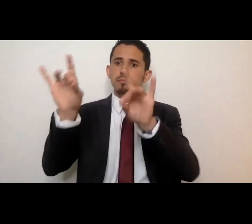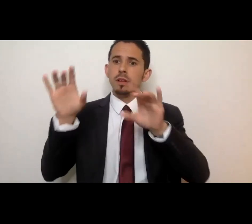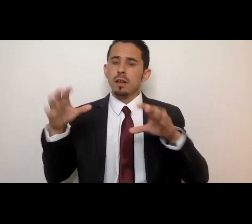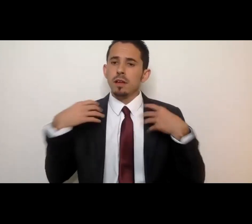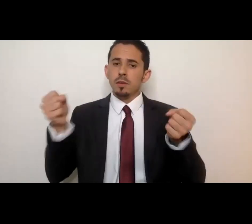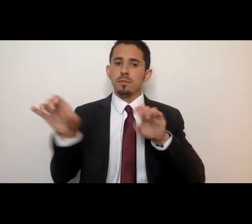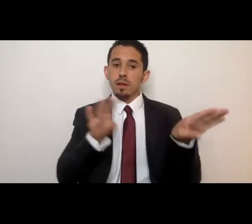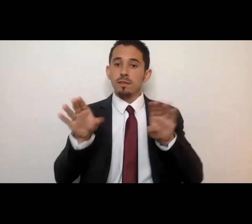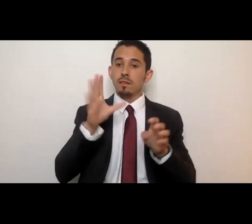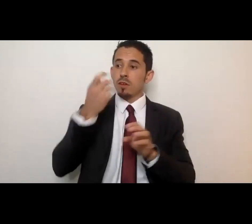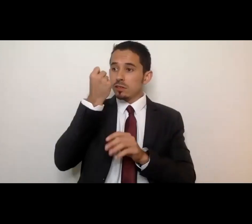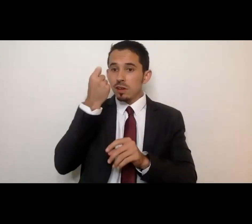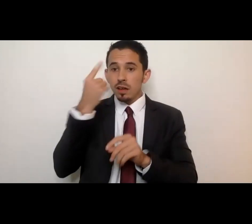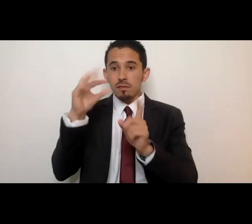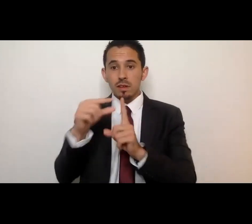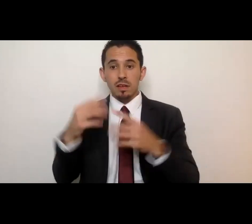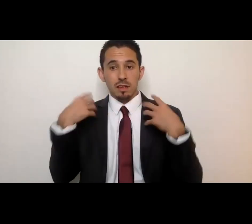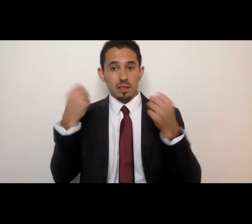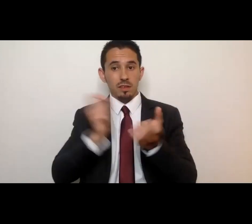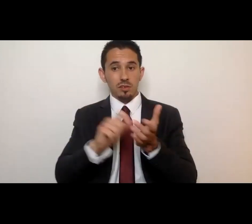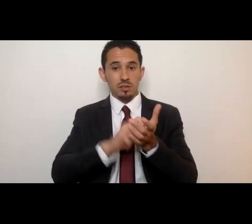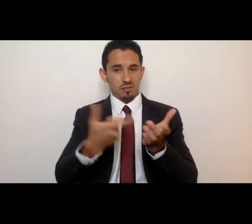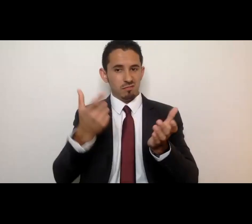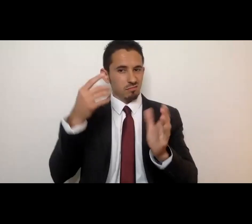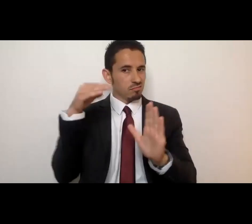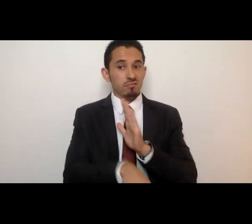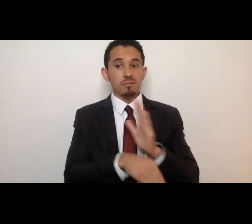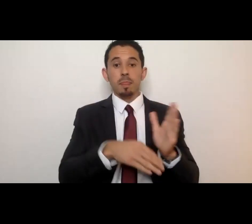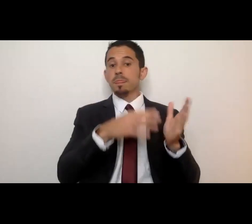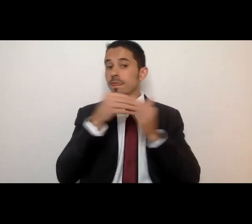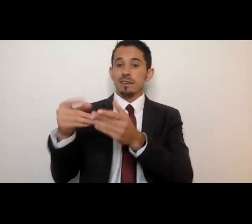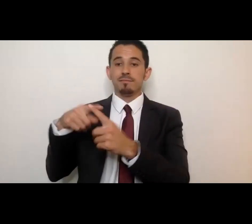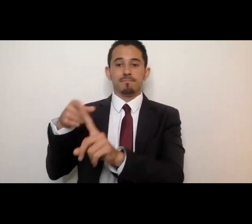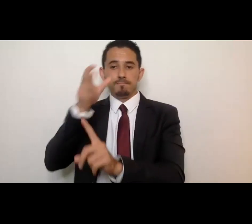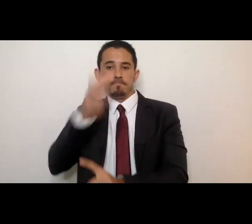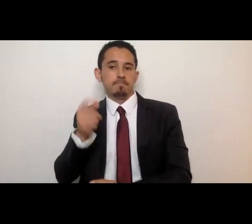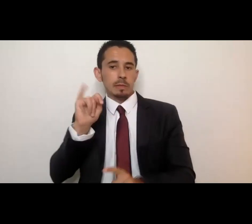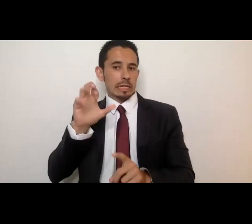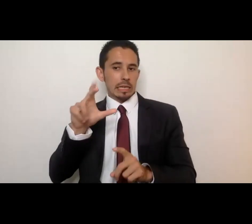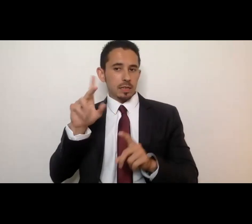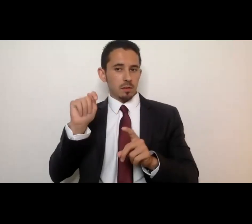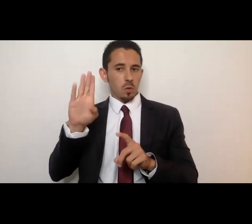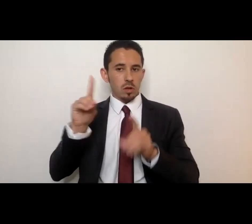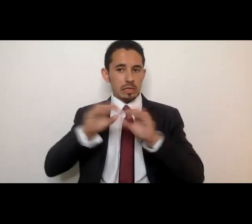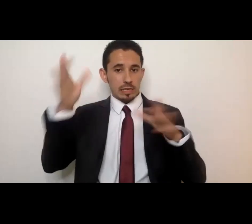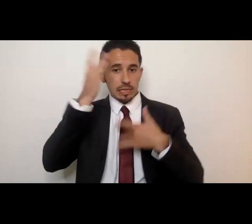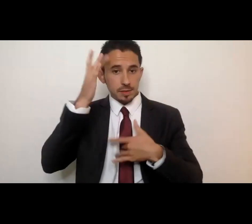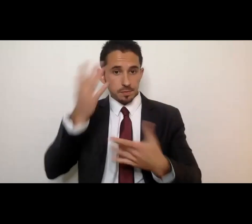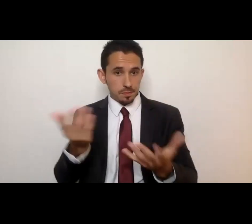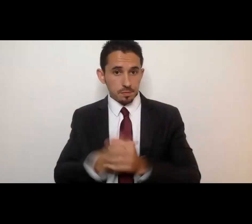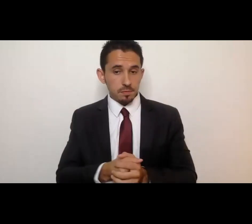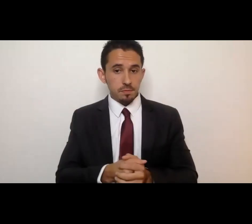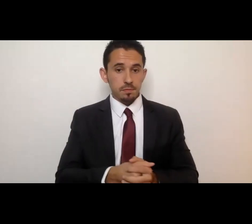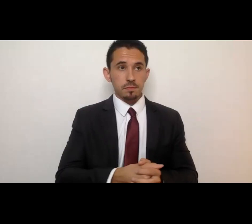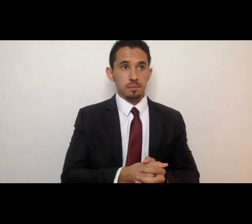the process, they therefore are not able to understand language, and then they're of this health information,